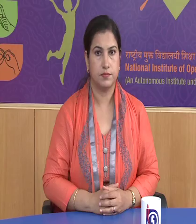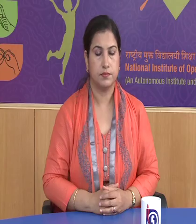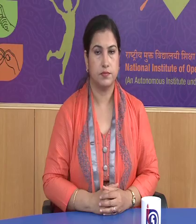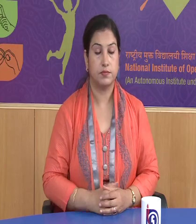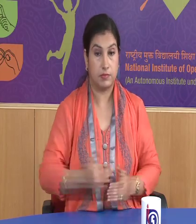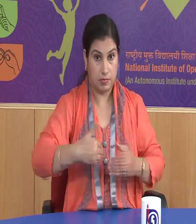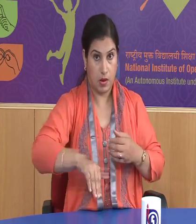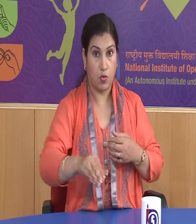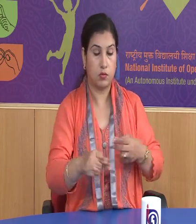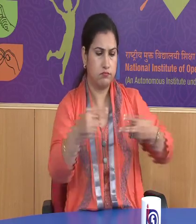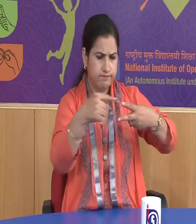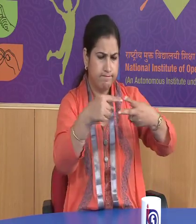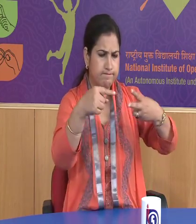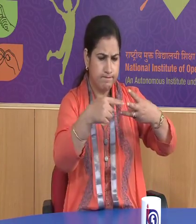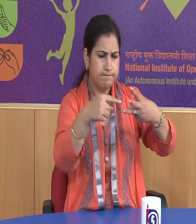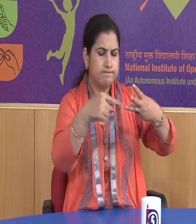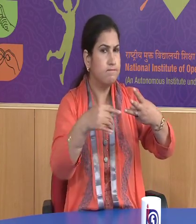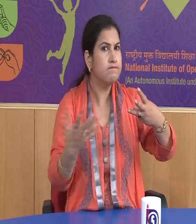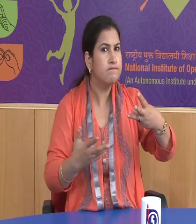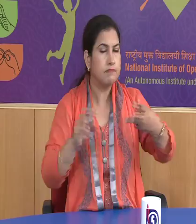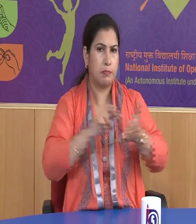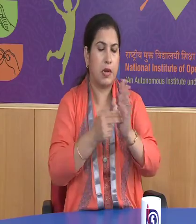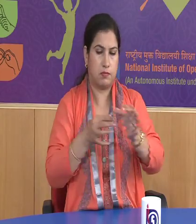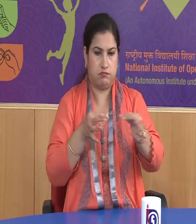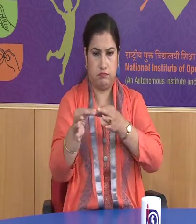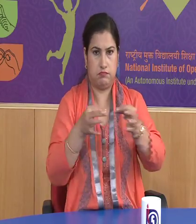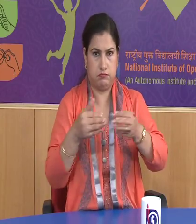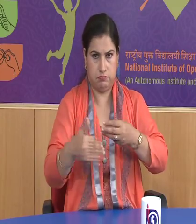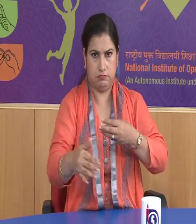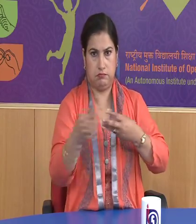Let us quickly learn about meaning of these new terms.